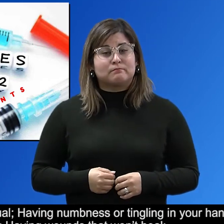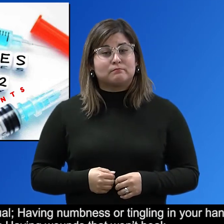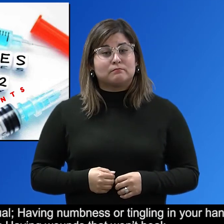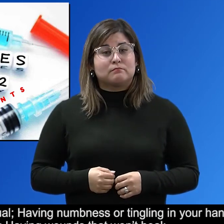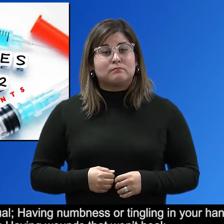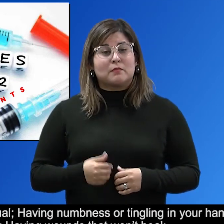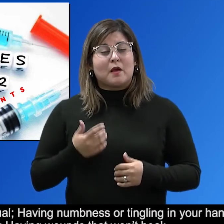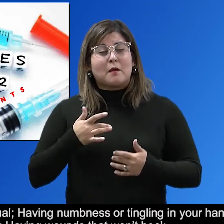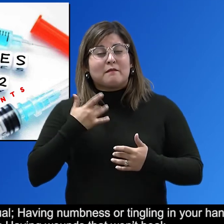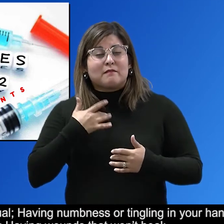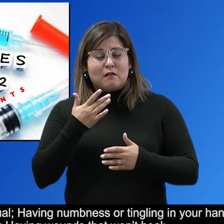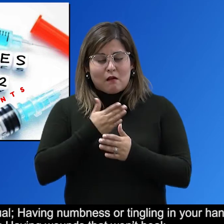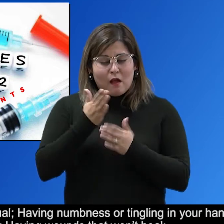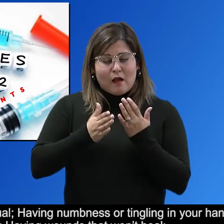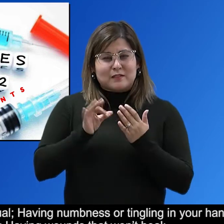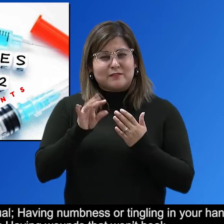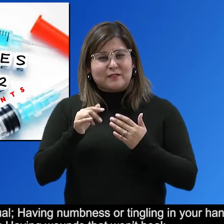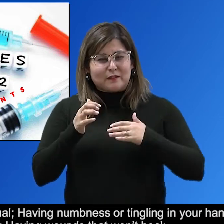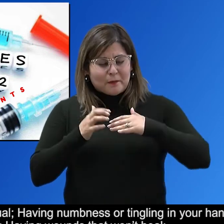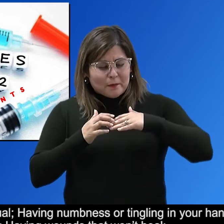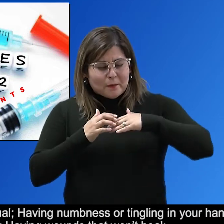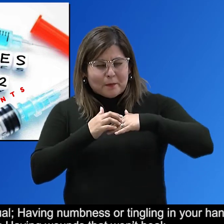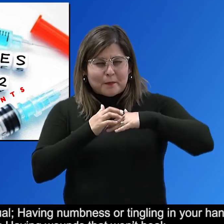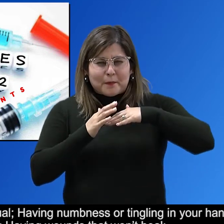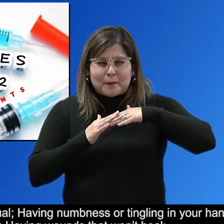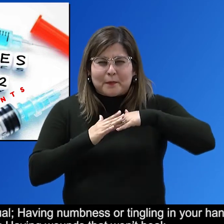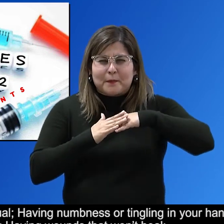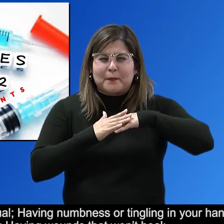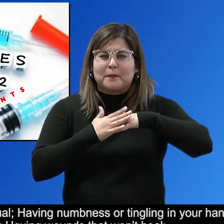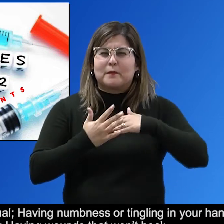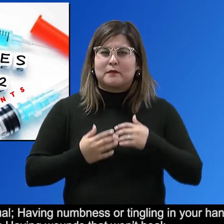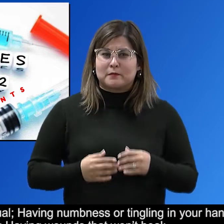having numbness or tingling in your hands and feet